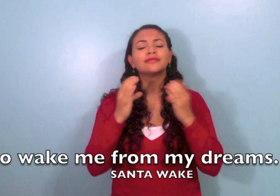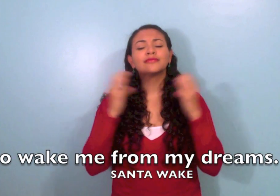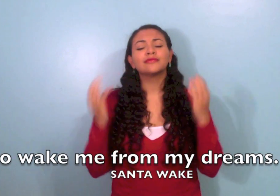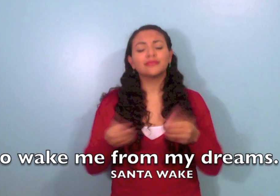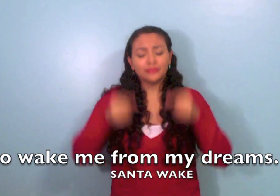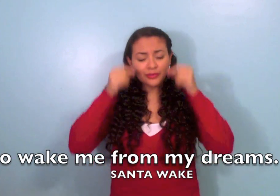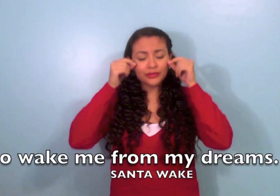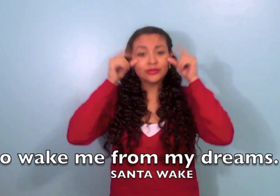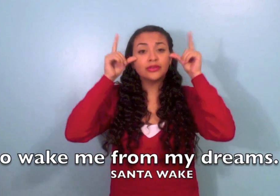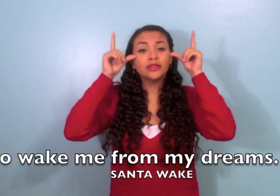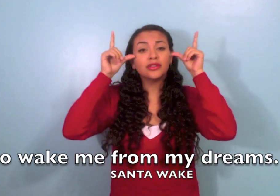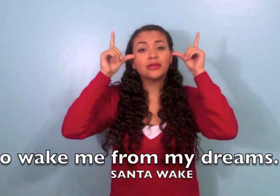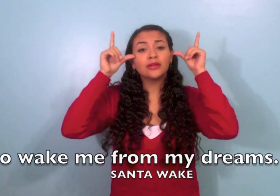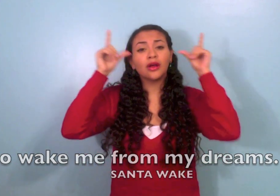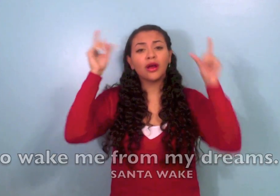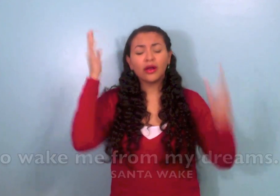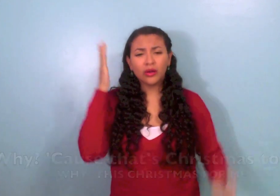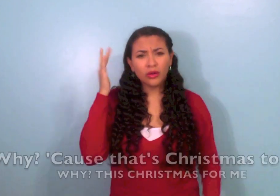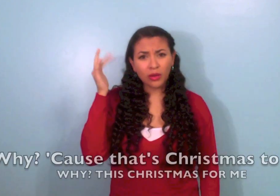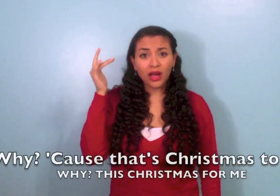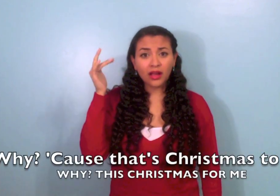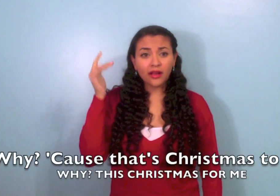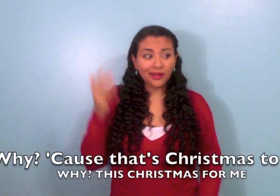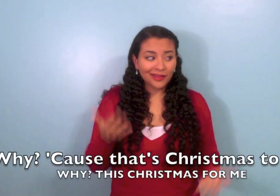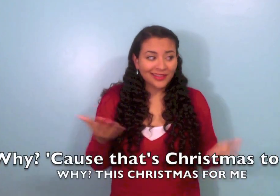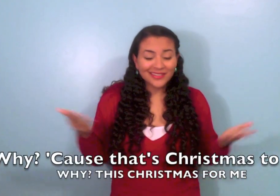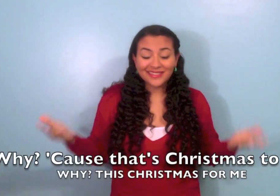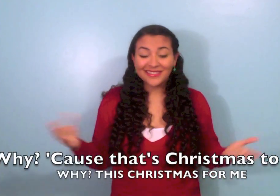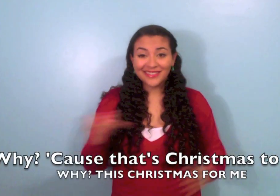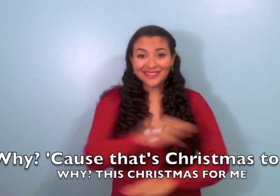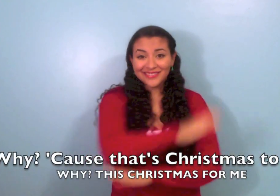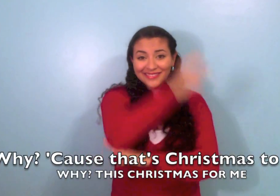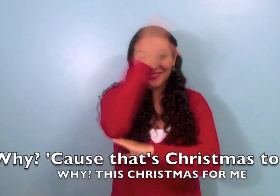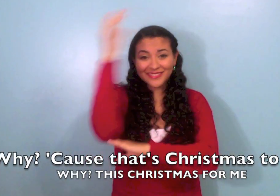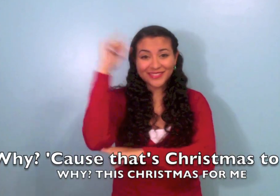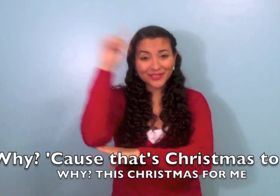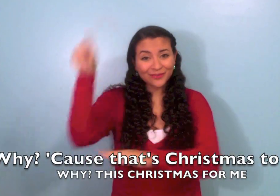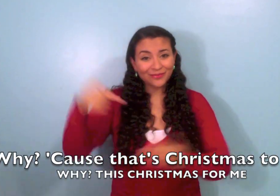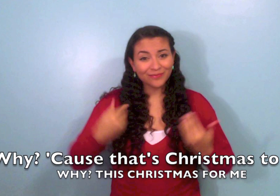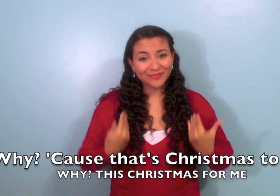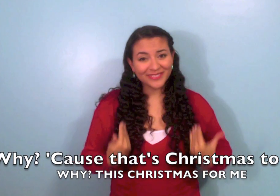from my dreams. Oh, why? 'Cause that's Christmas to me.